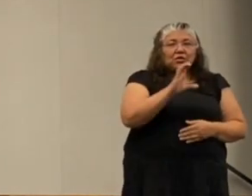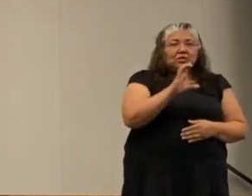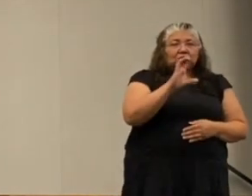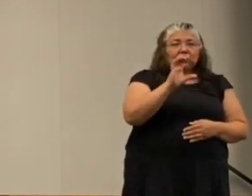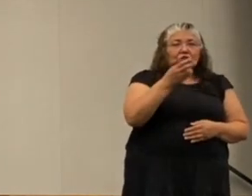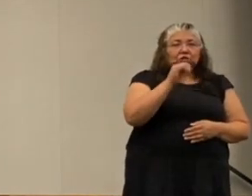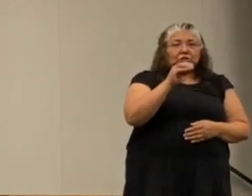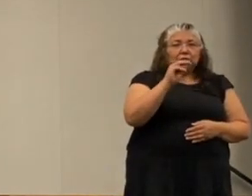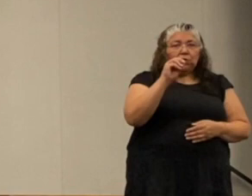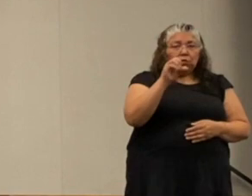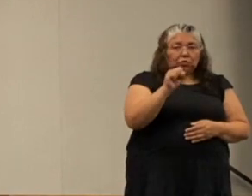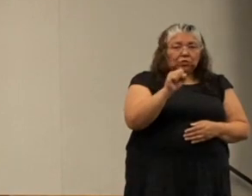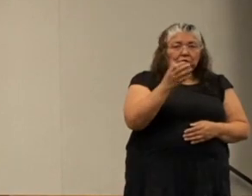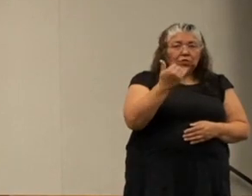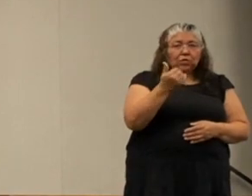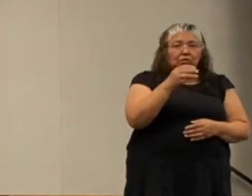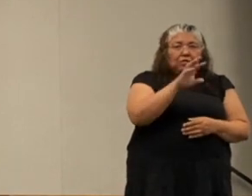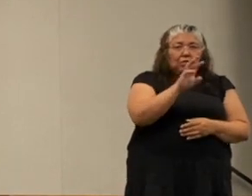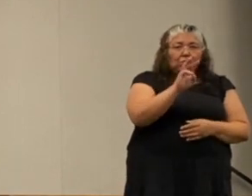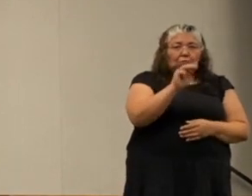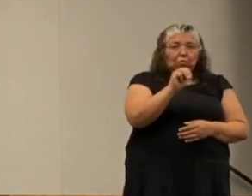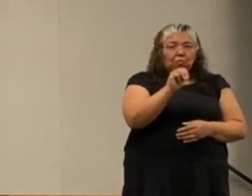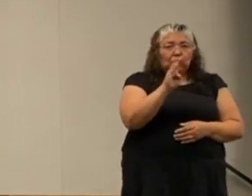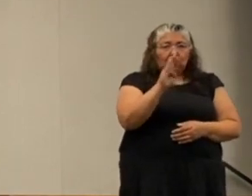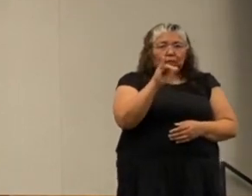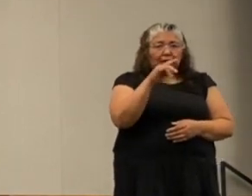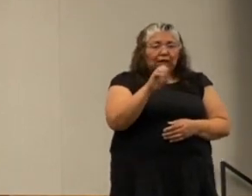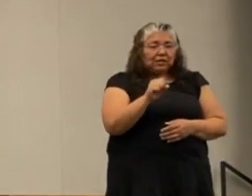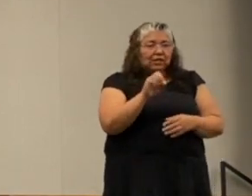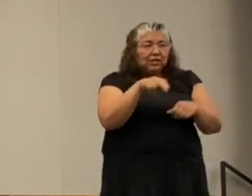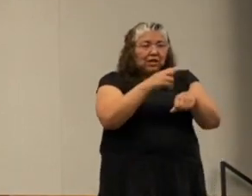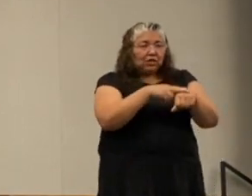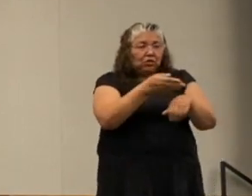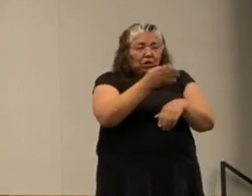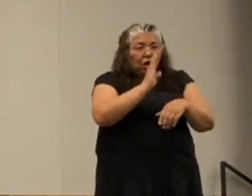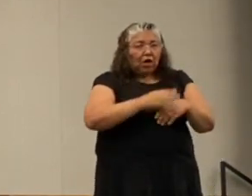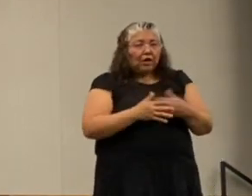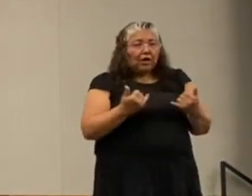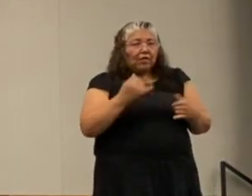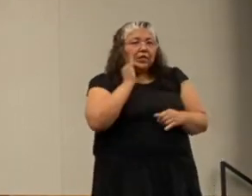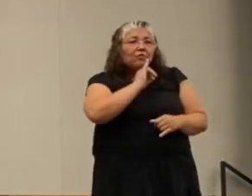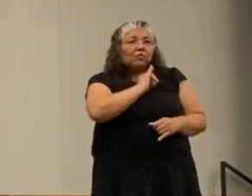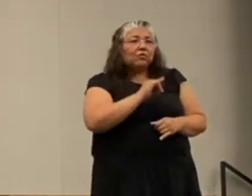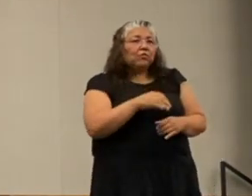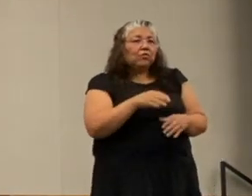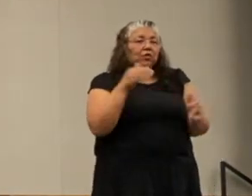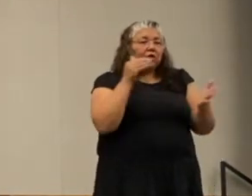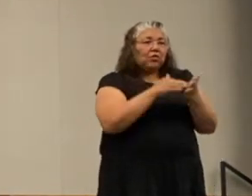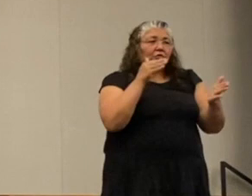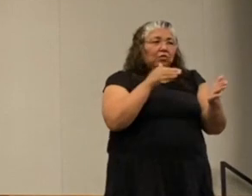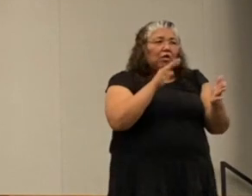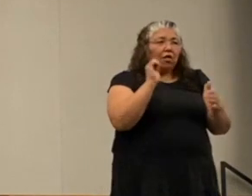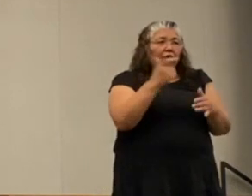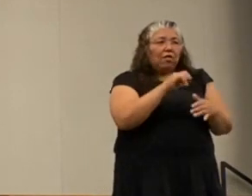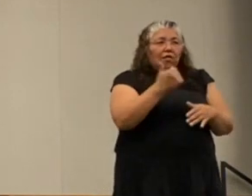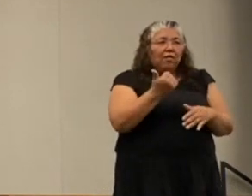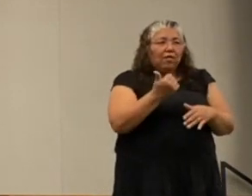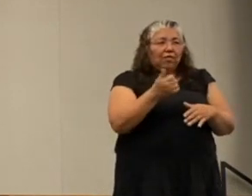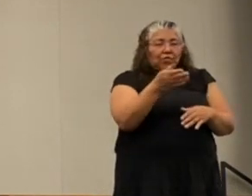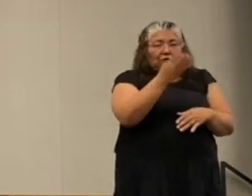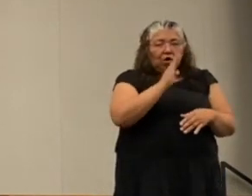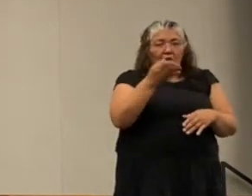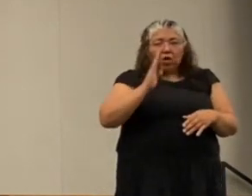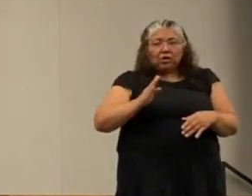Chemosh was the Moabite national god. The Israelites were warned against worshiping all other gods in general,